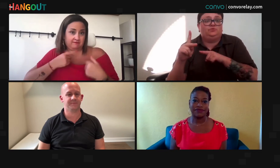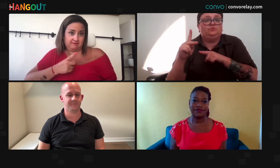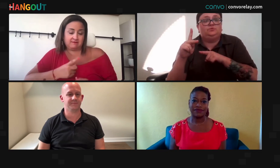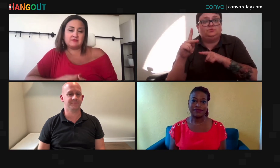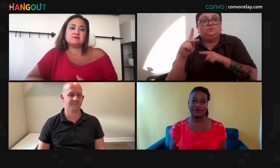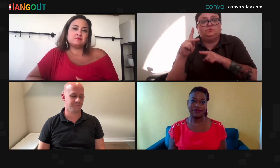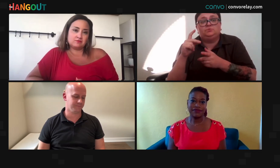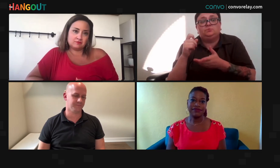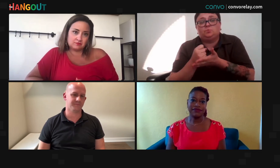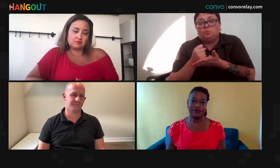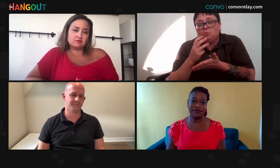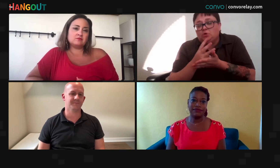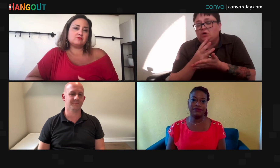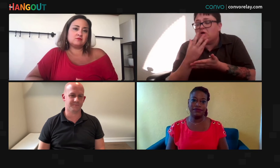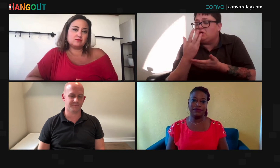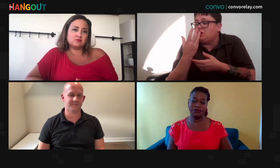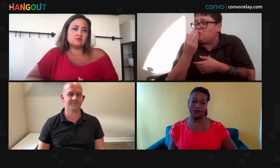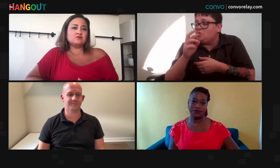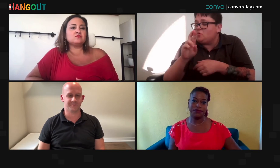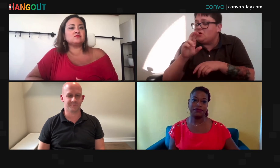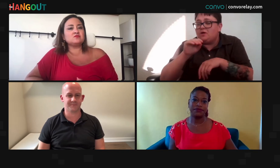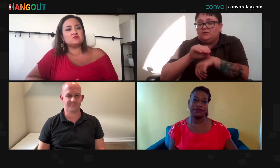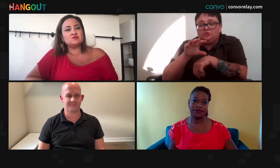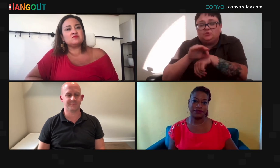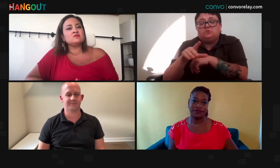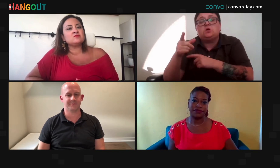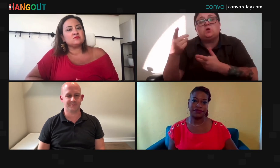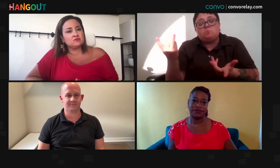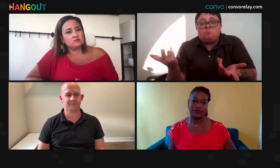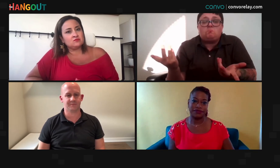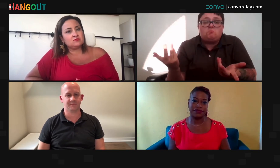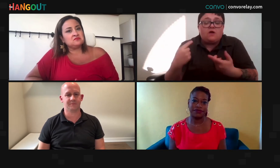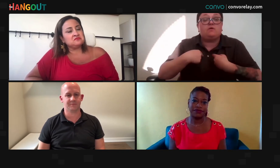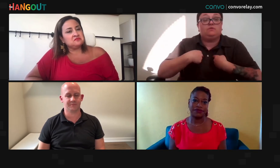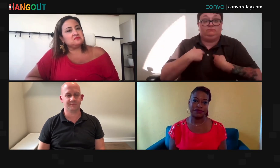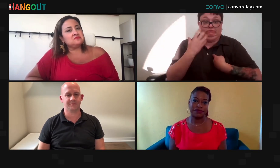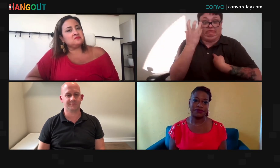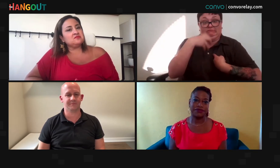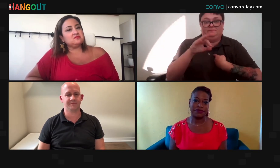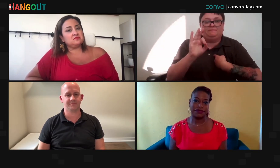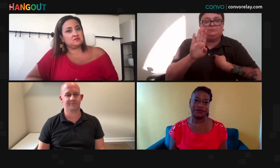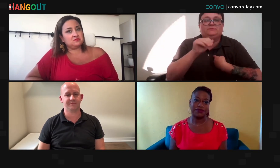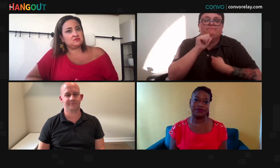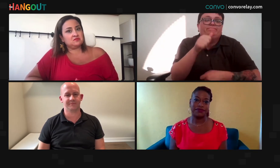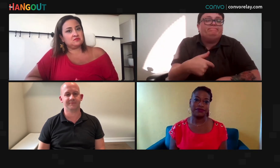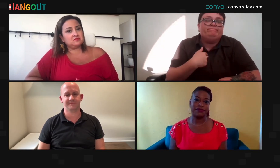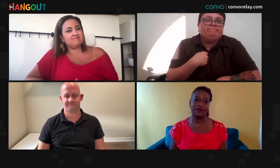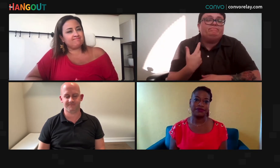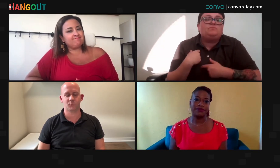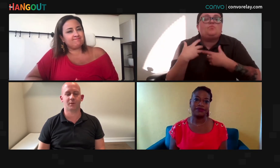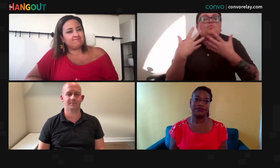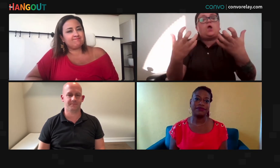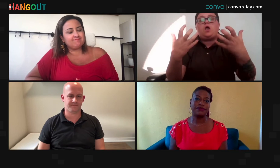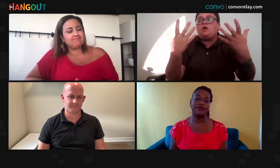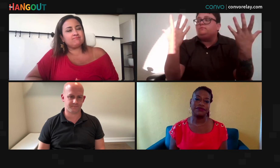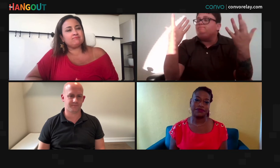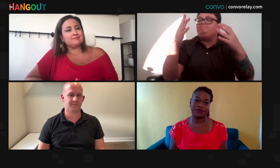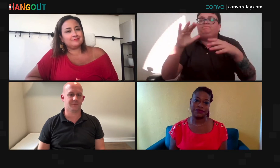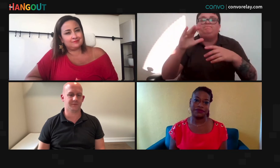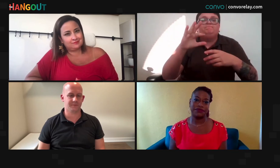absolutely. On Facebook, there's deaf professional social work or counselors. I am not a Facebook